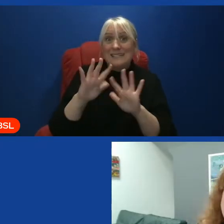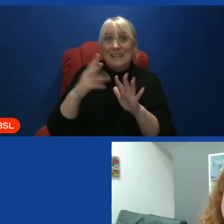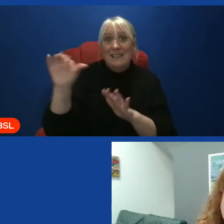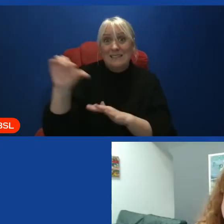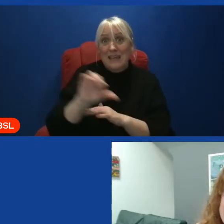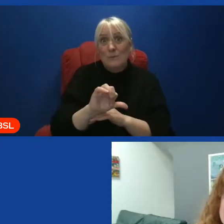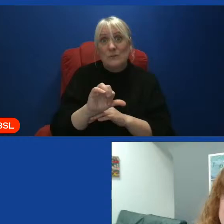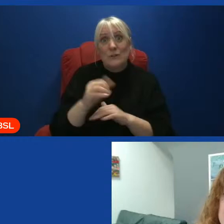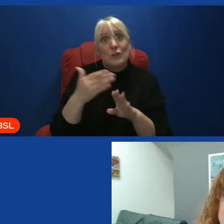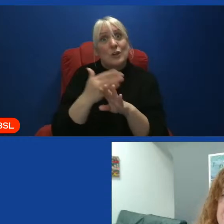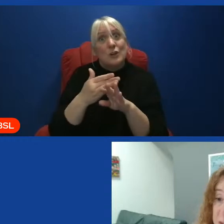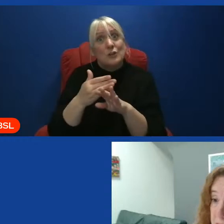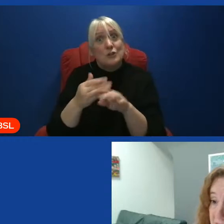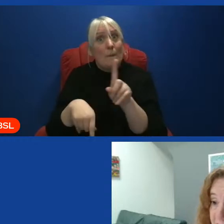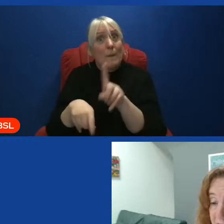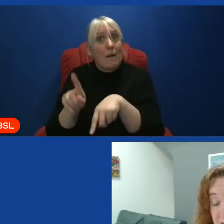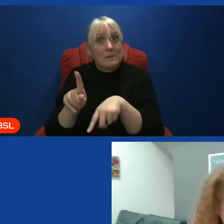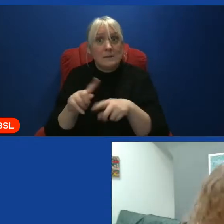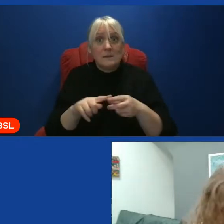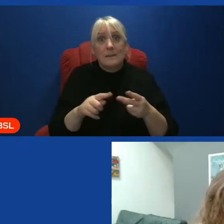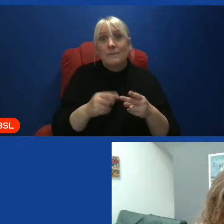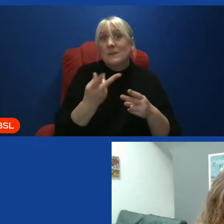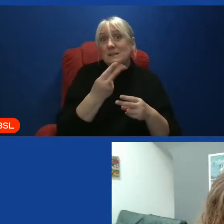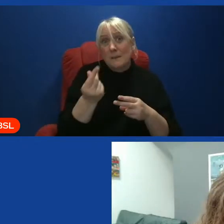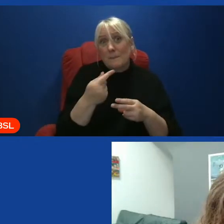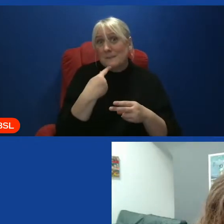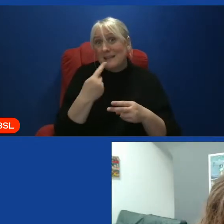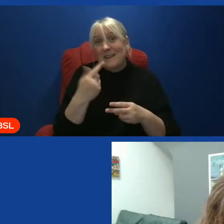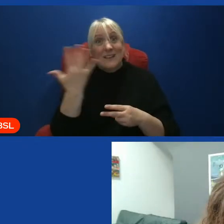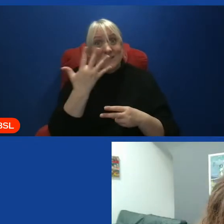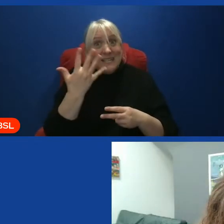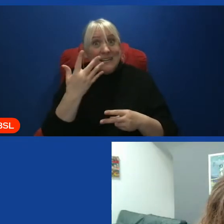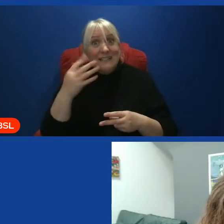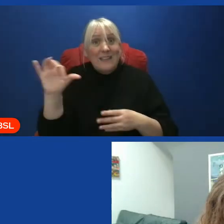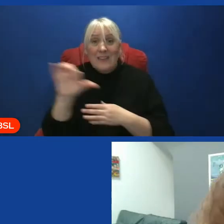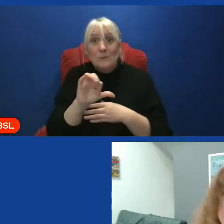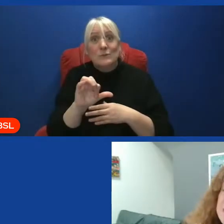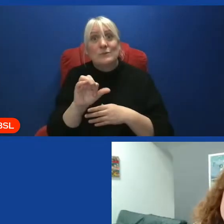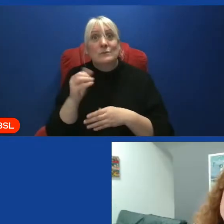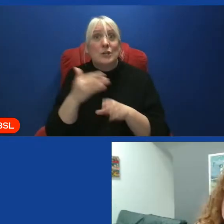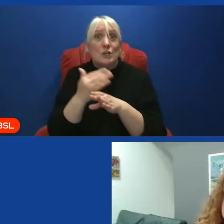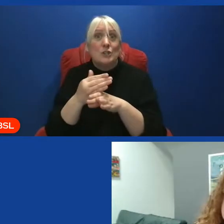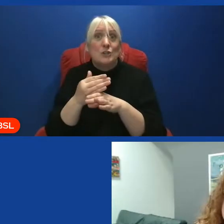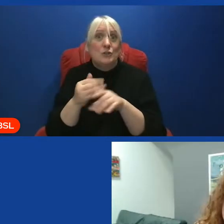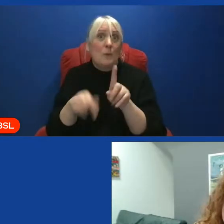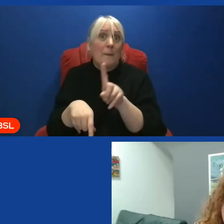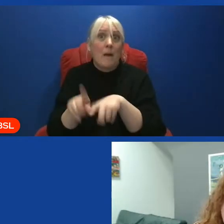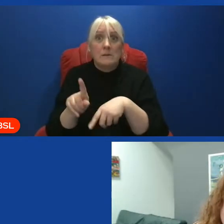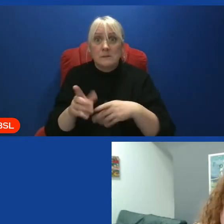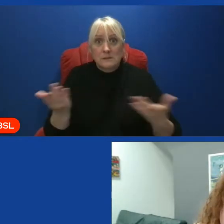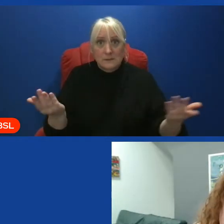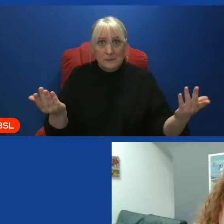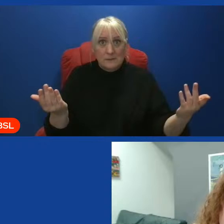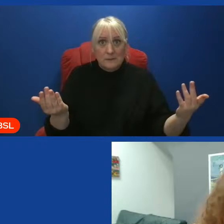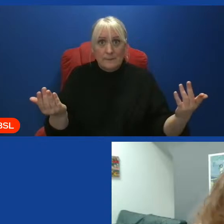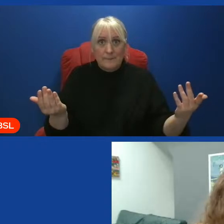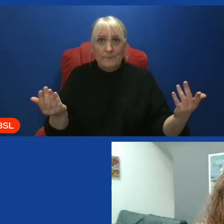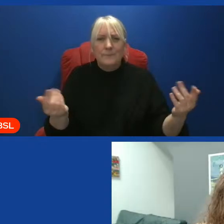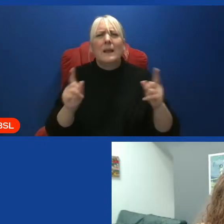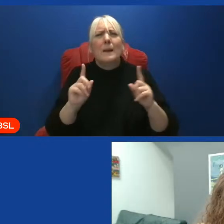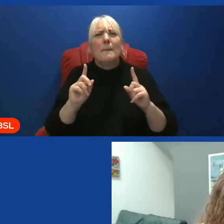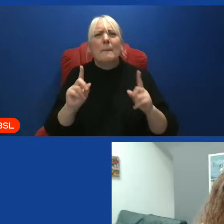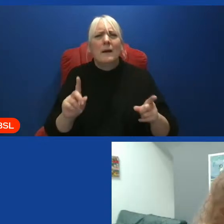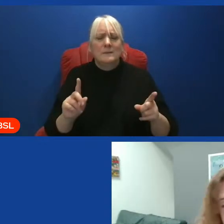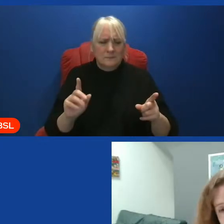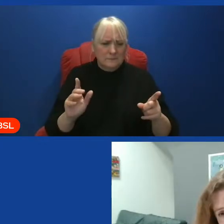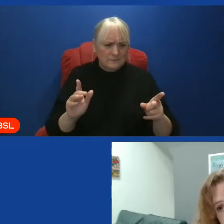are saying 50,000 job cuts, depending which newspaper you read. But what remains at the core of all of